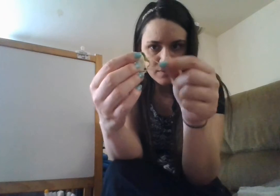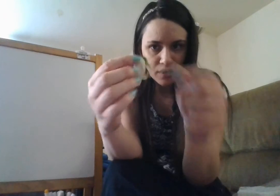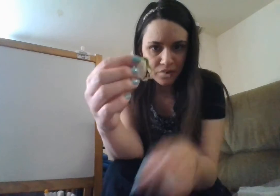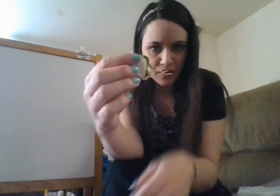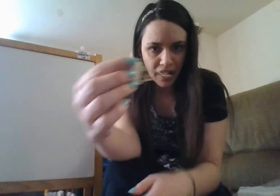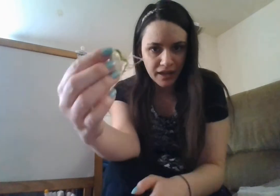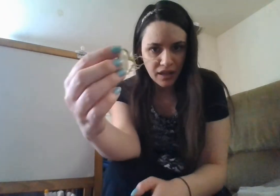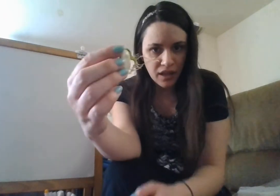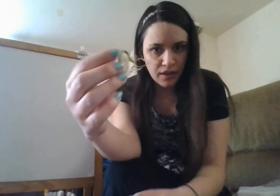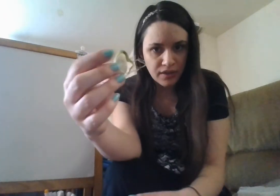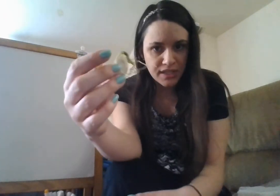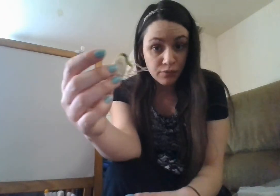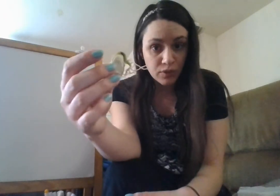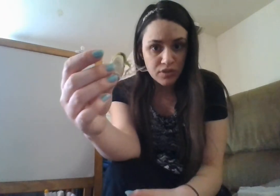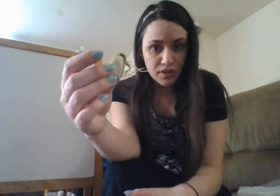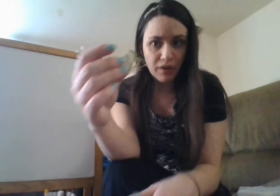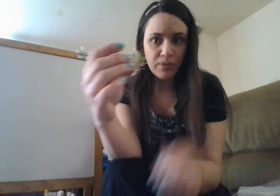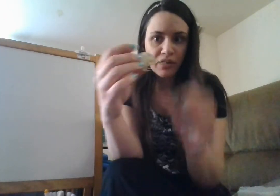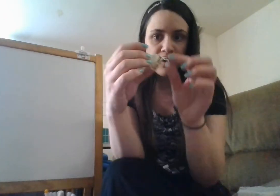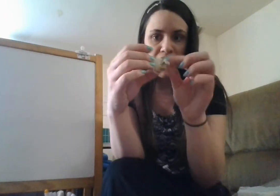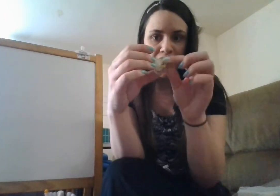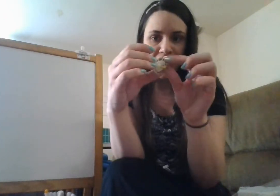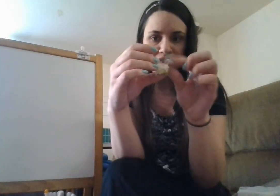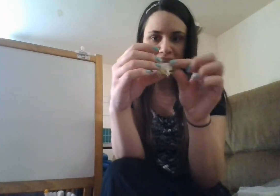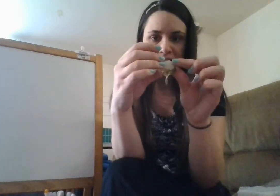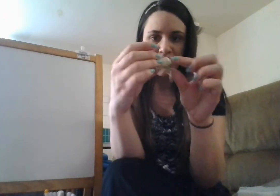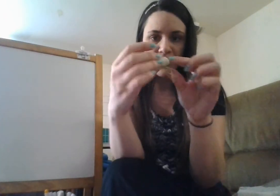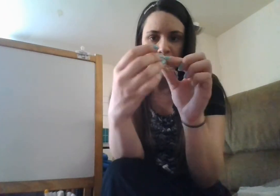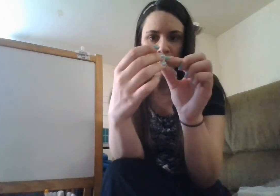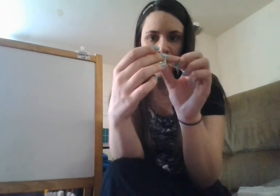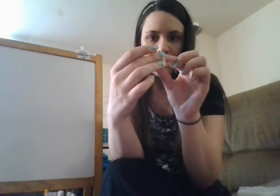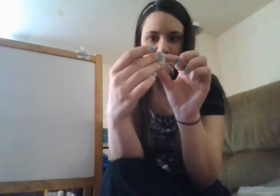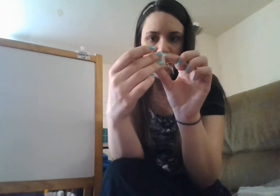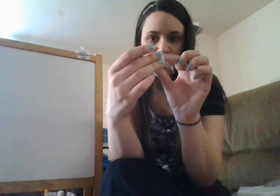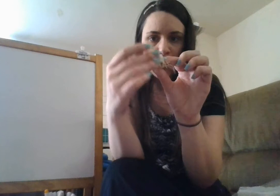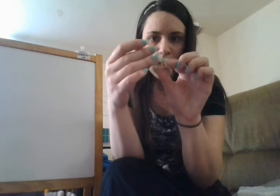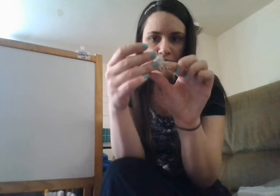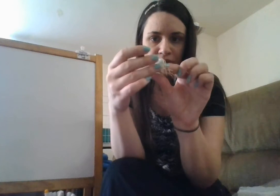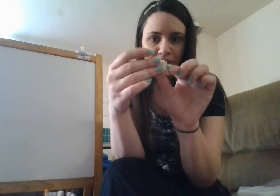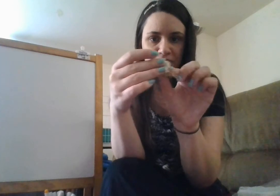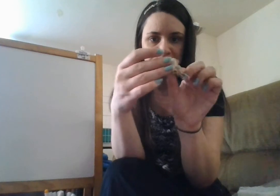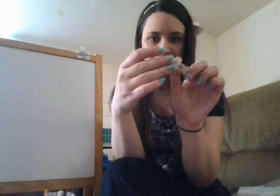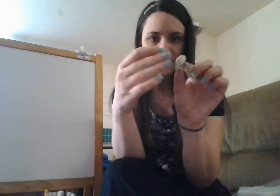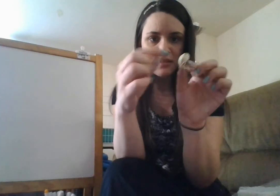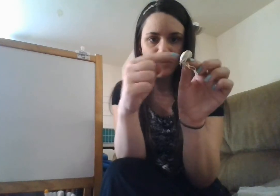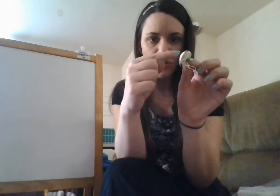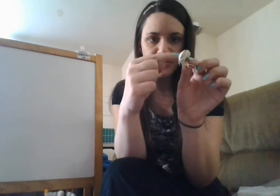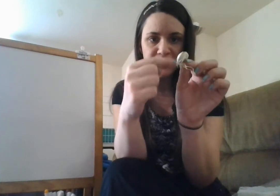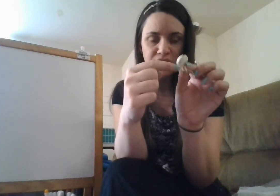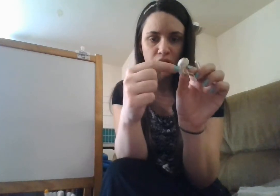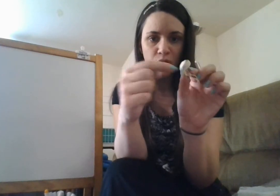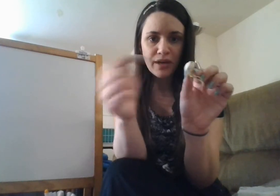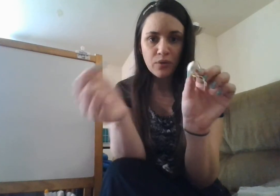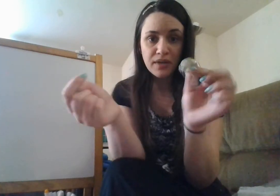one, okay? You can see the roots are growing pretty long. Again, this part is coming off, this old seed coat. We don't need